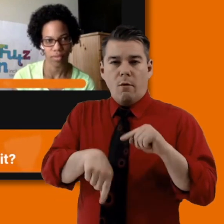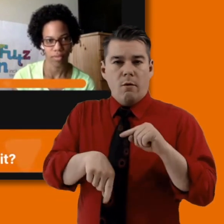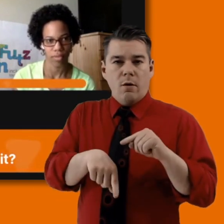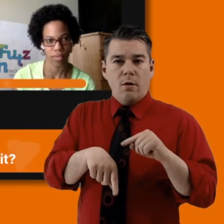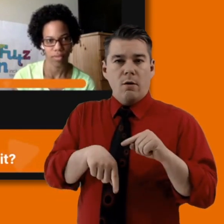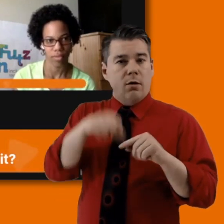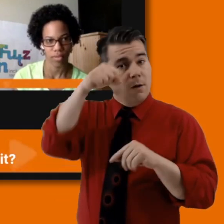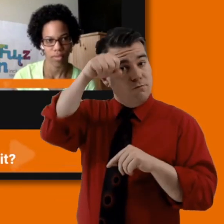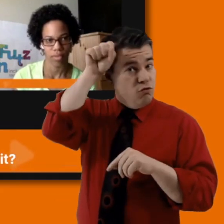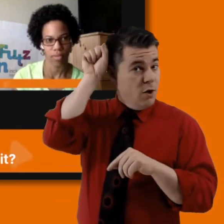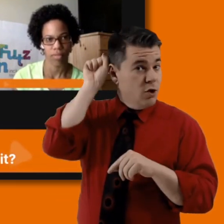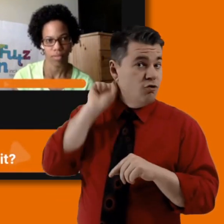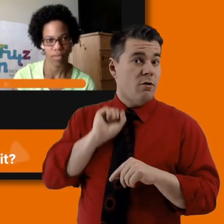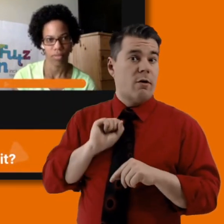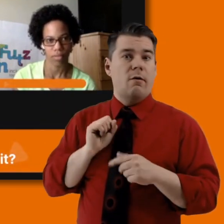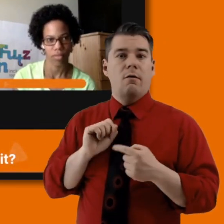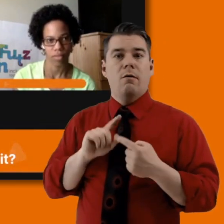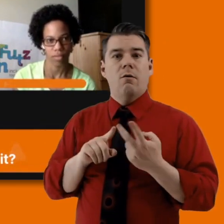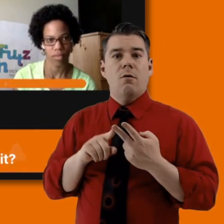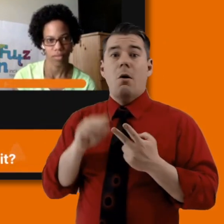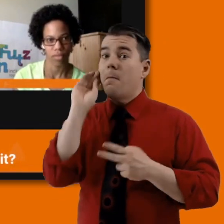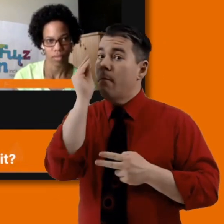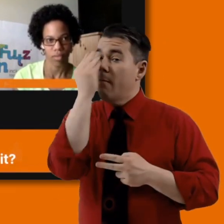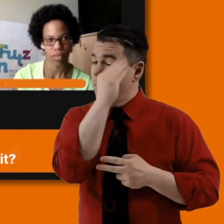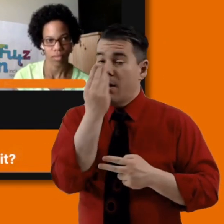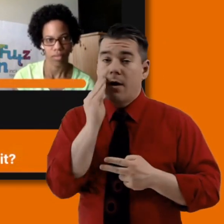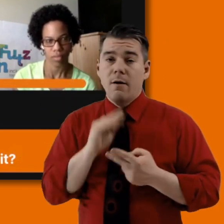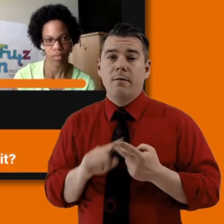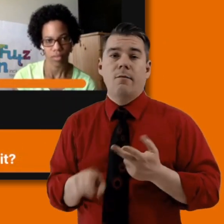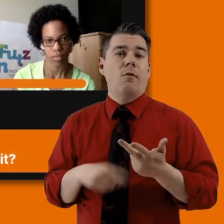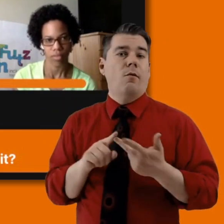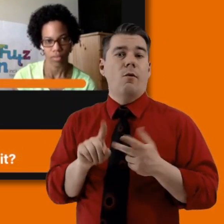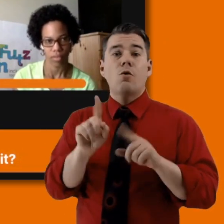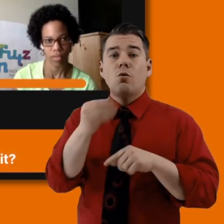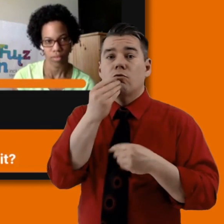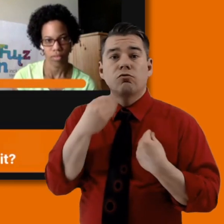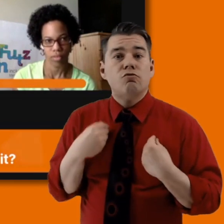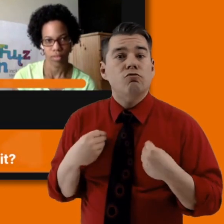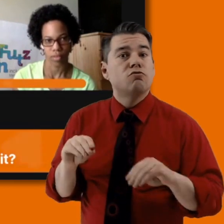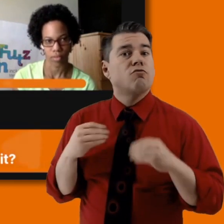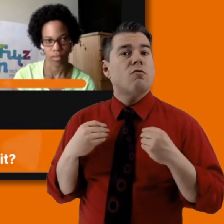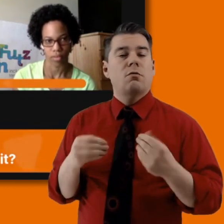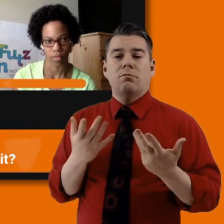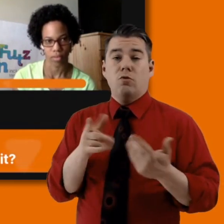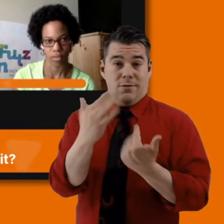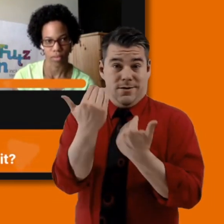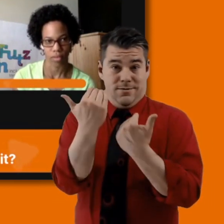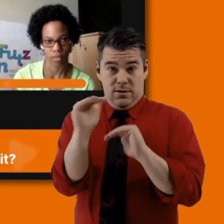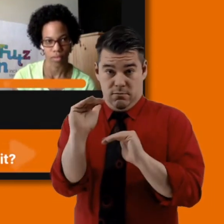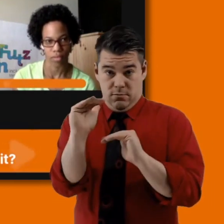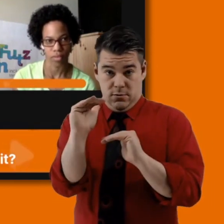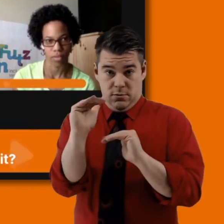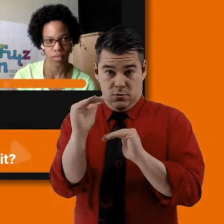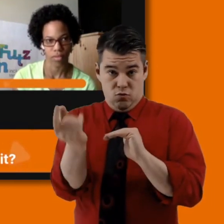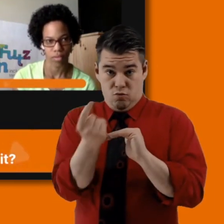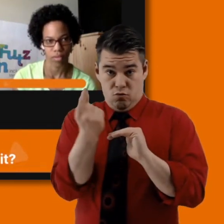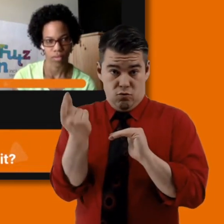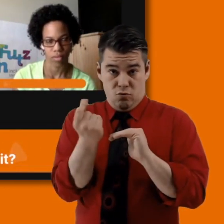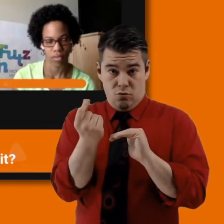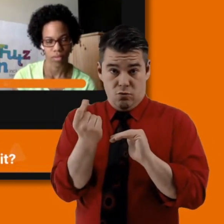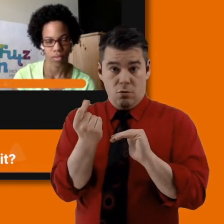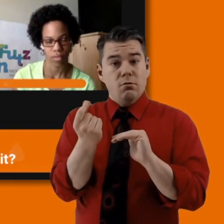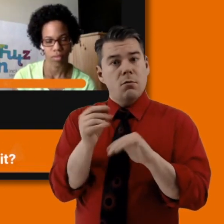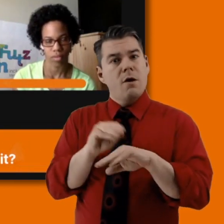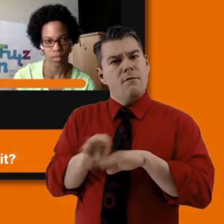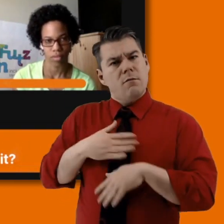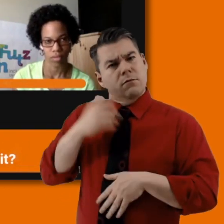brush your hair or put makeup on or go to the grocery store, if you're limited in things you can do, that does affect